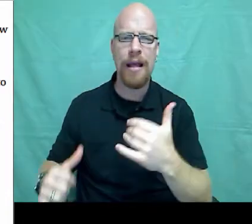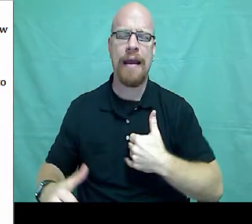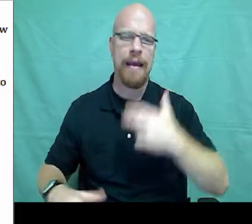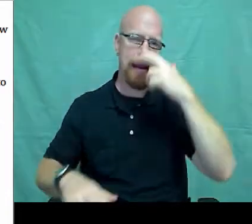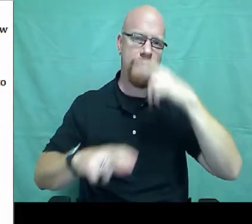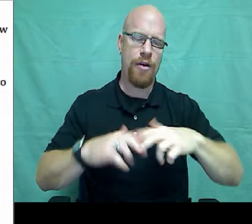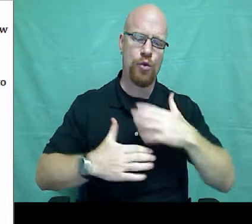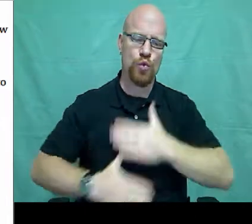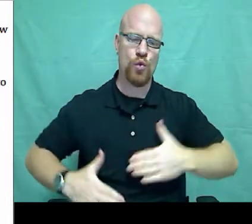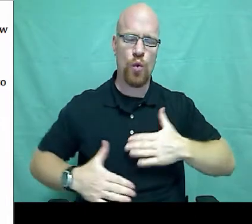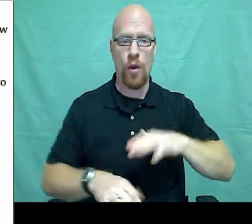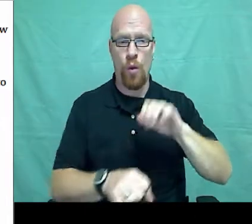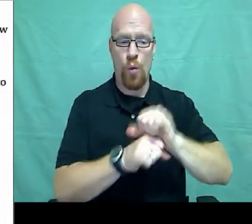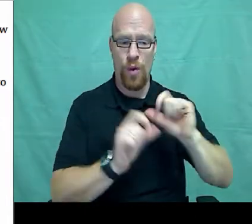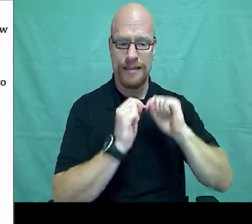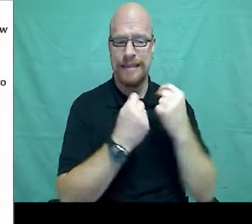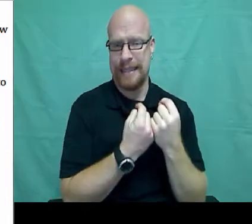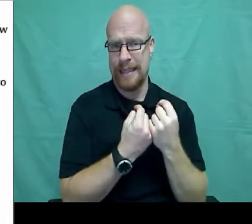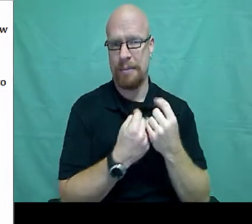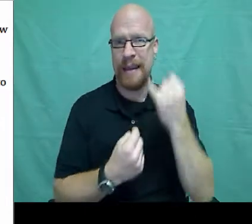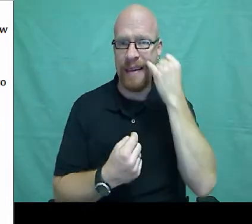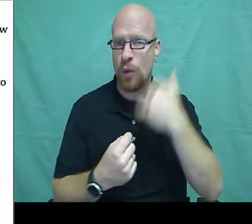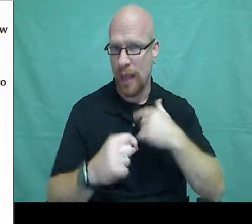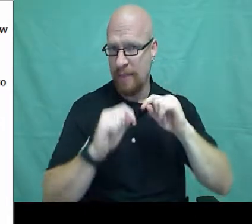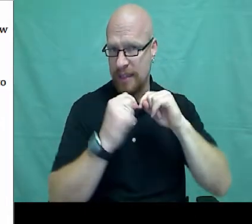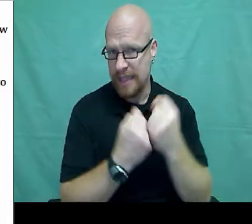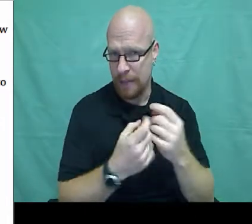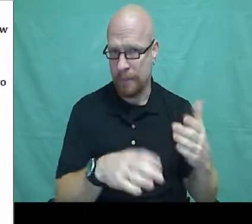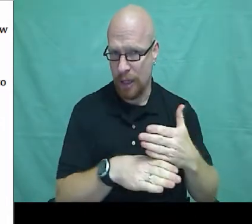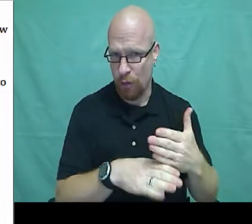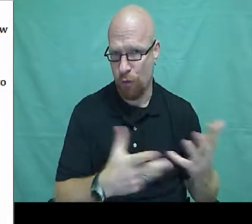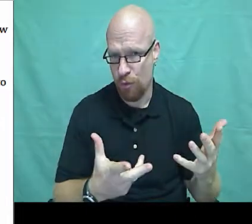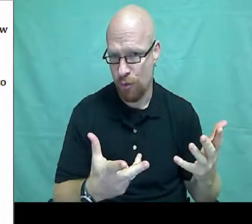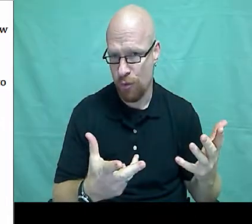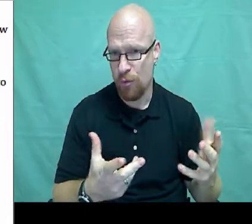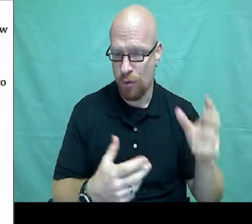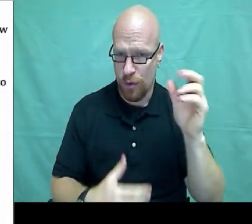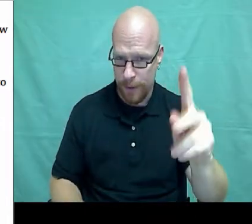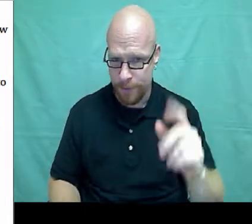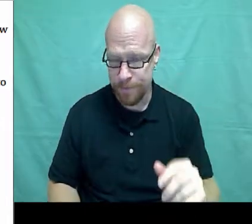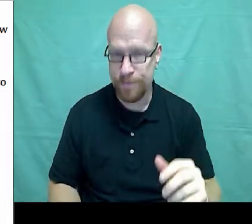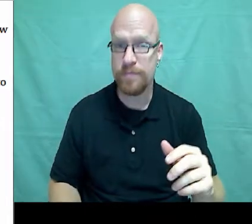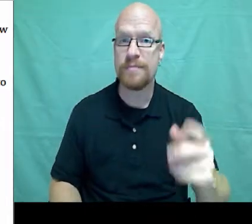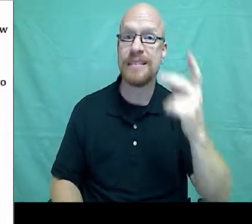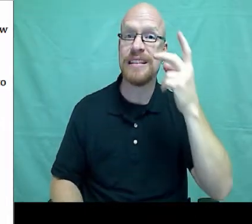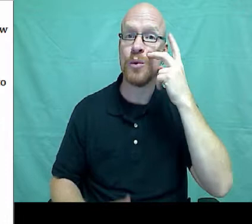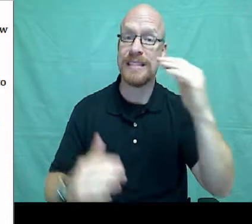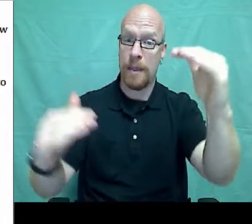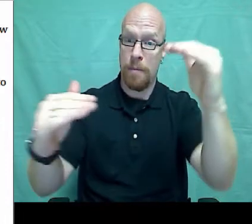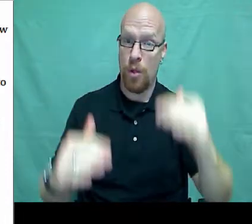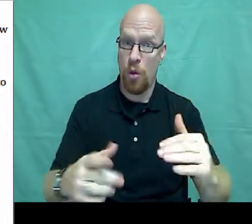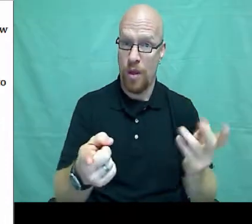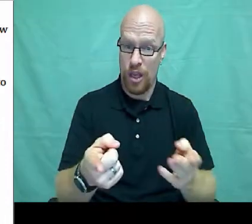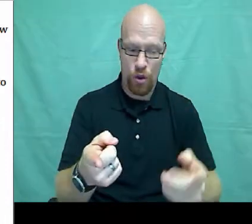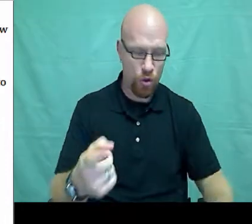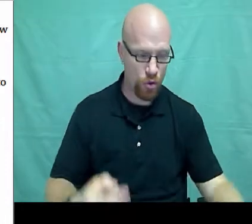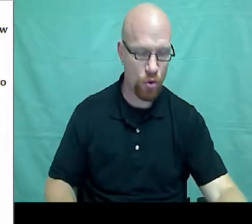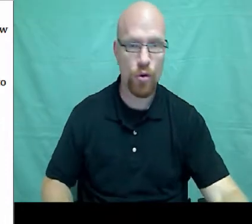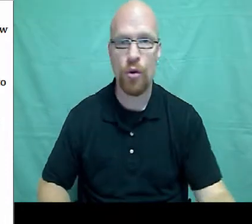around, have fun, enjoy it, work as a team if you're using a team. And as you see